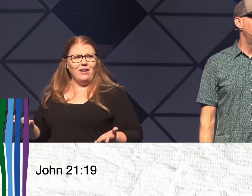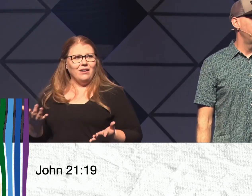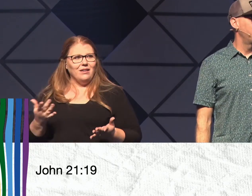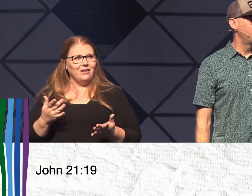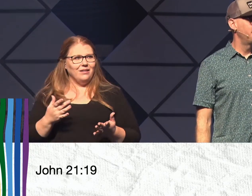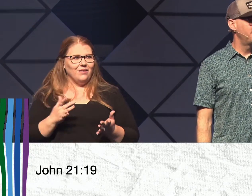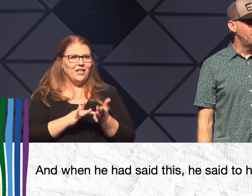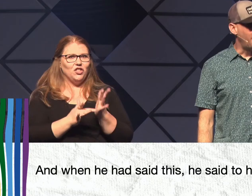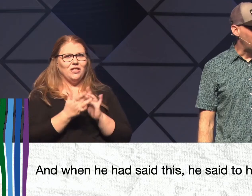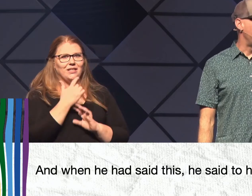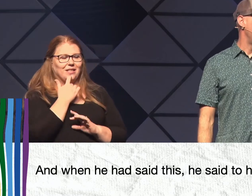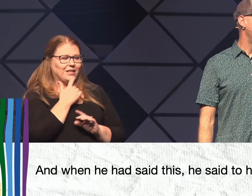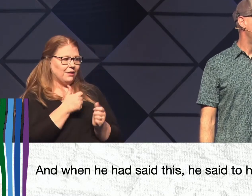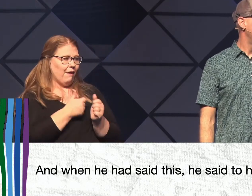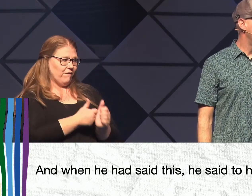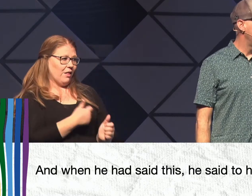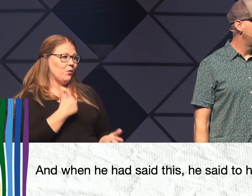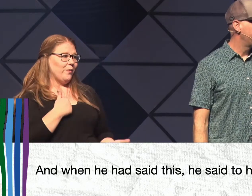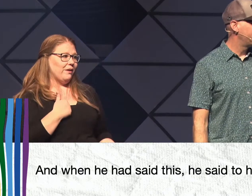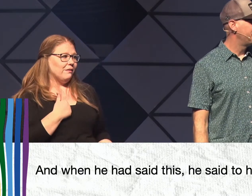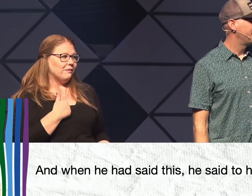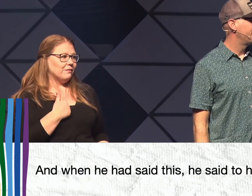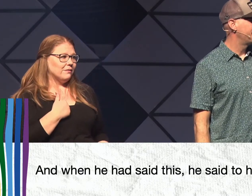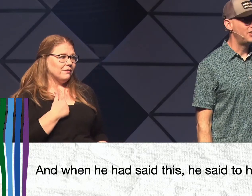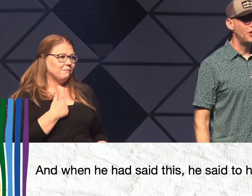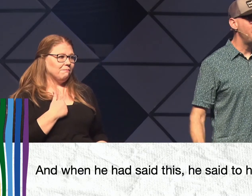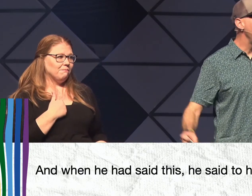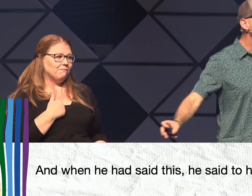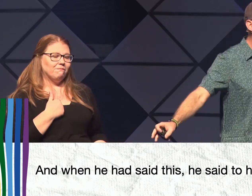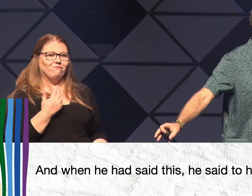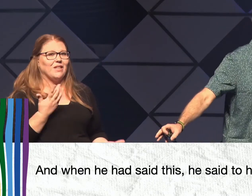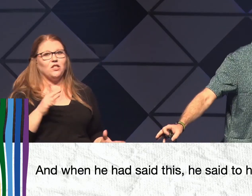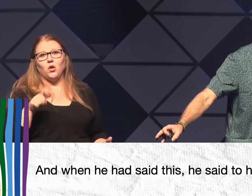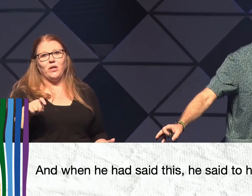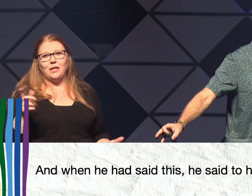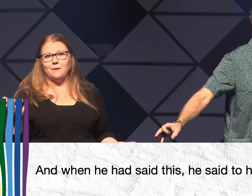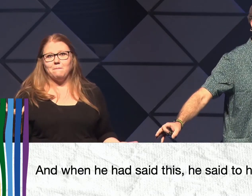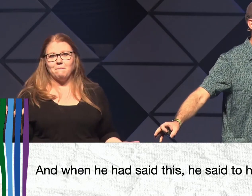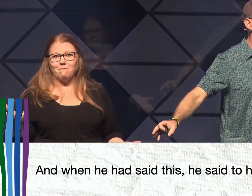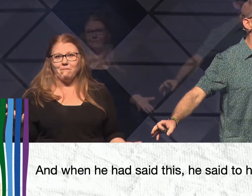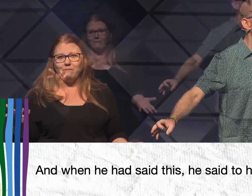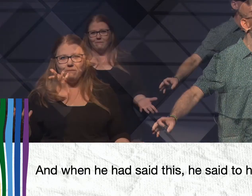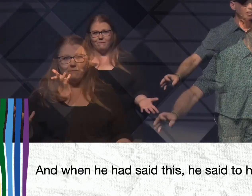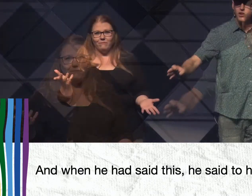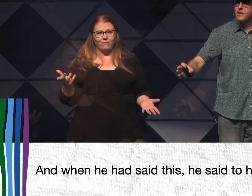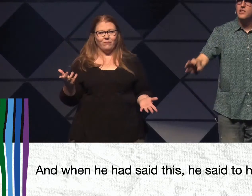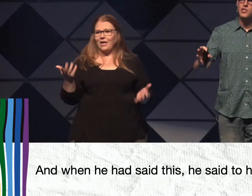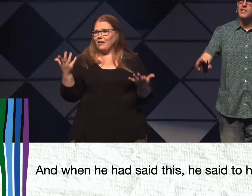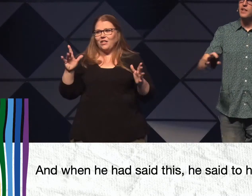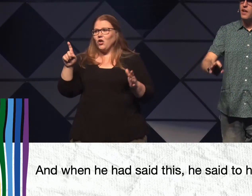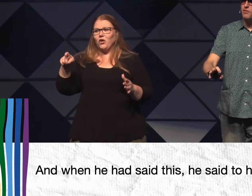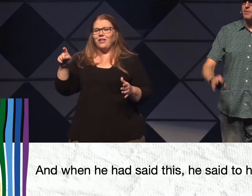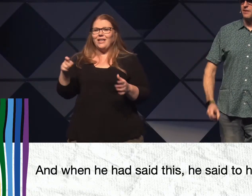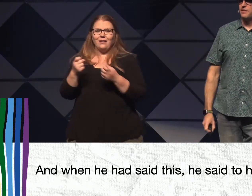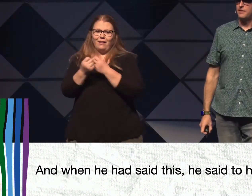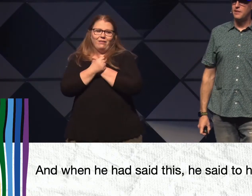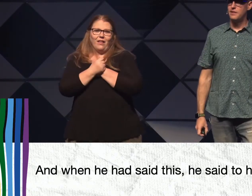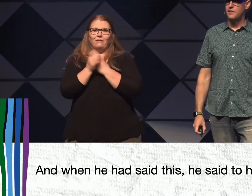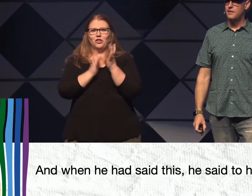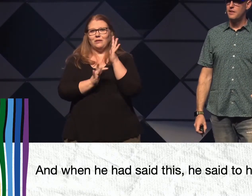him, follow me. That's all you need. All you need is just to love